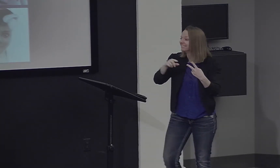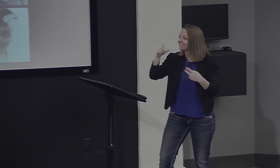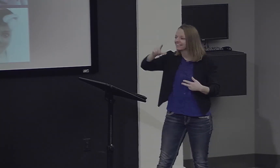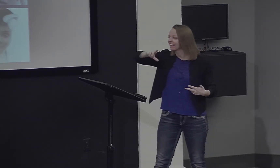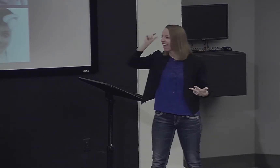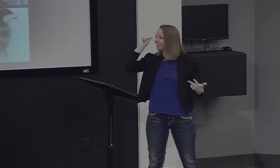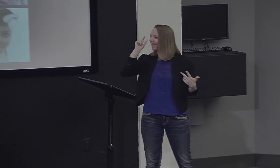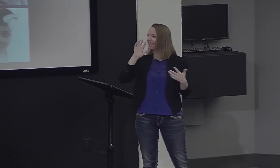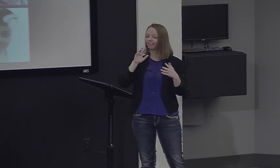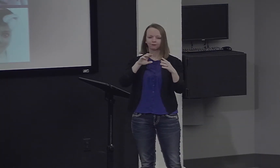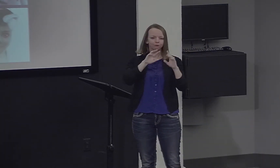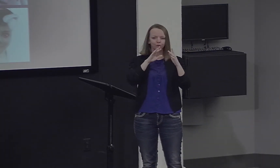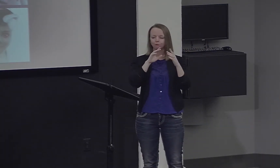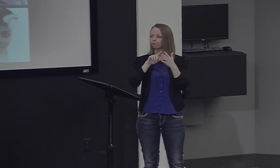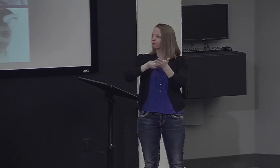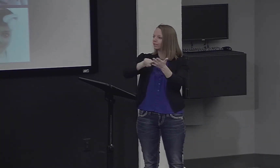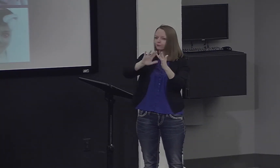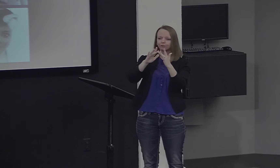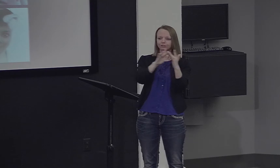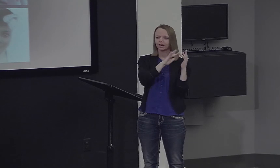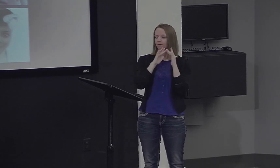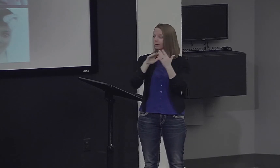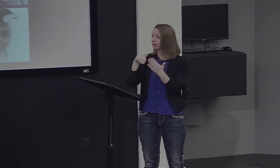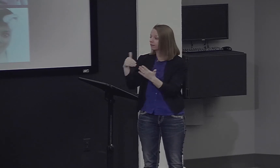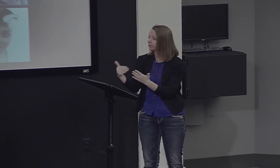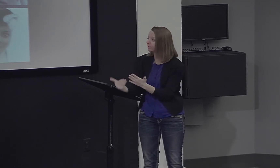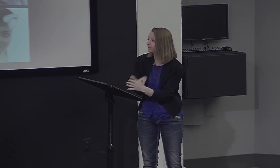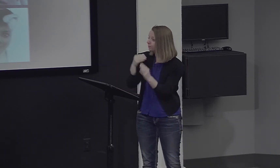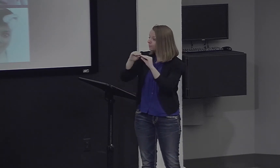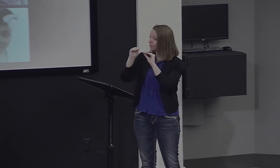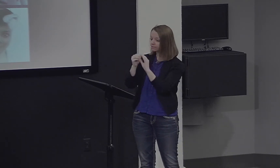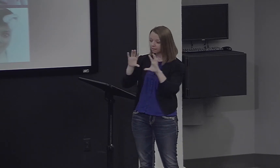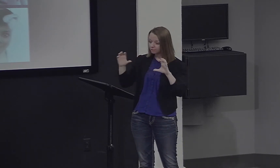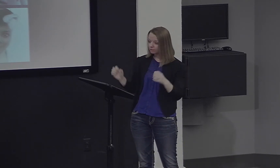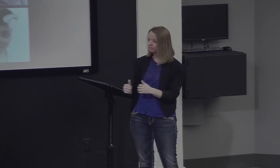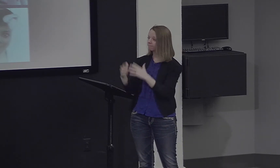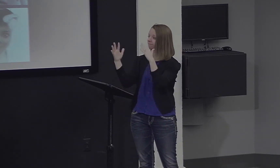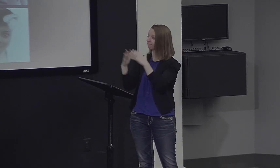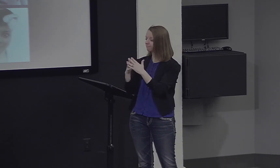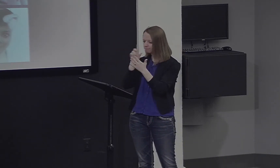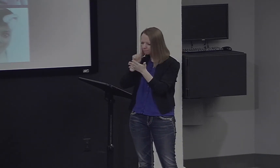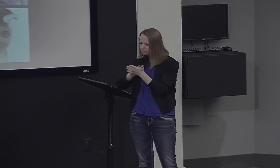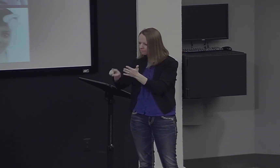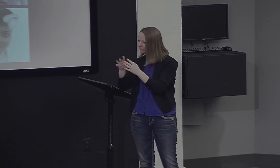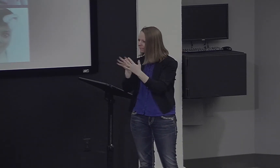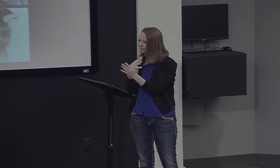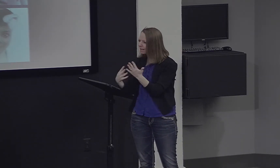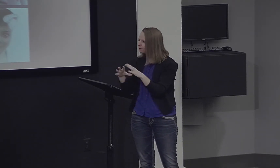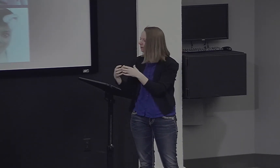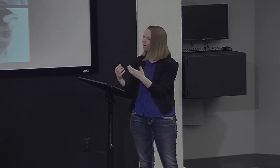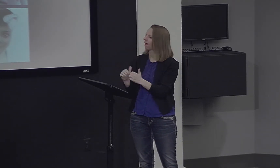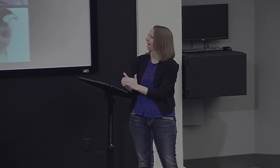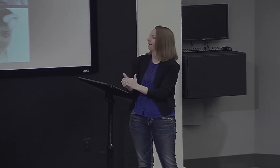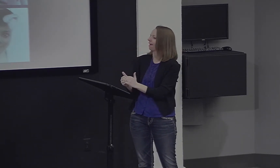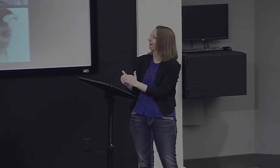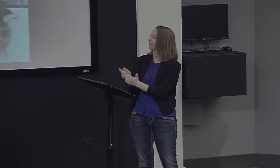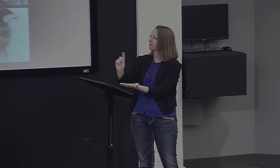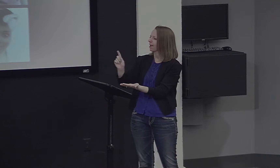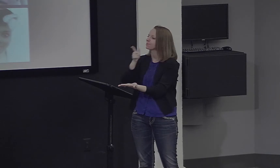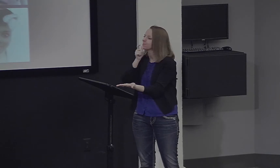Do you envision this conversation to be situated within Gallaudet, in RID?